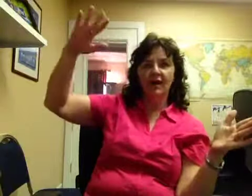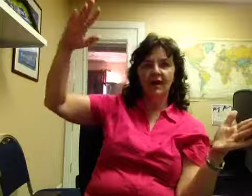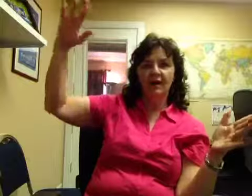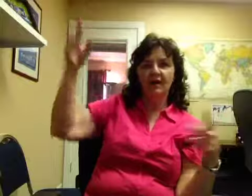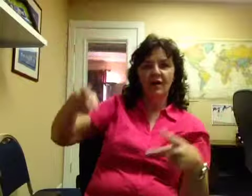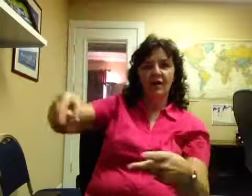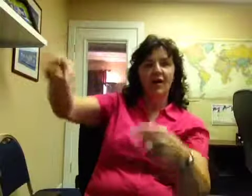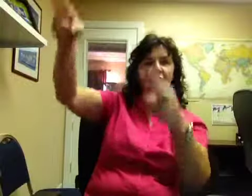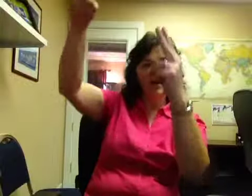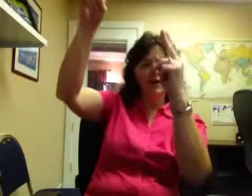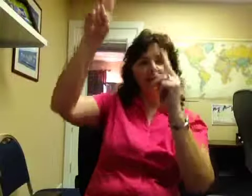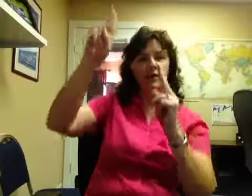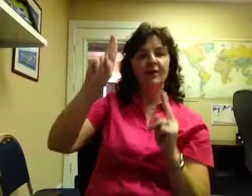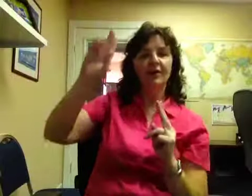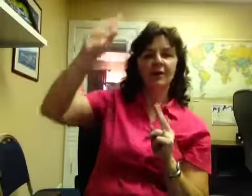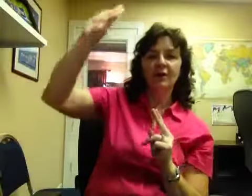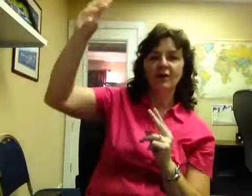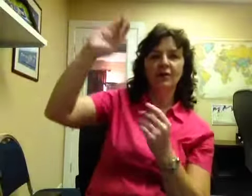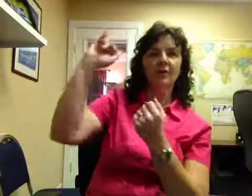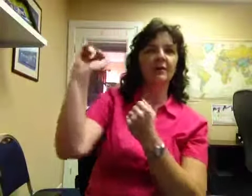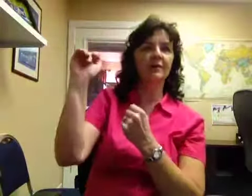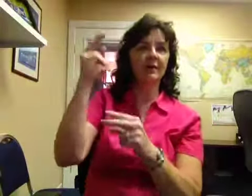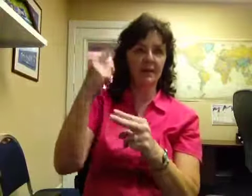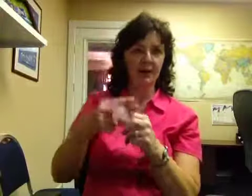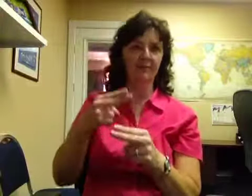Glorify, honor your name.